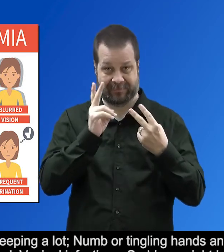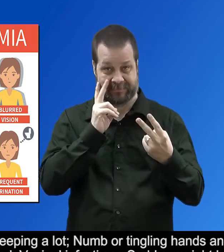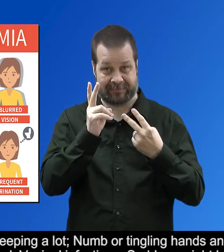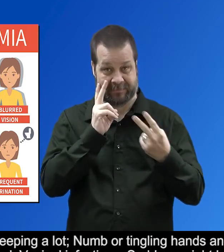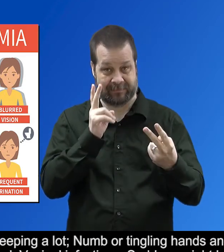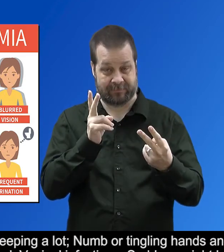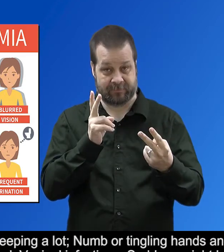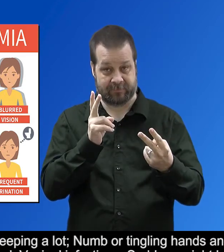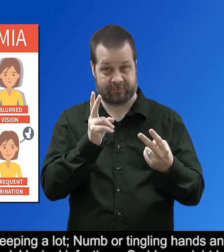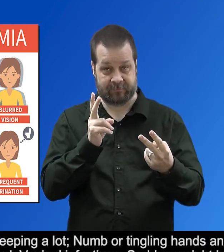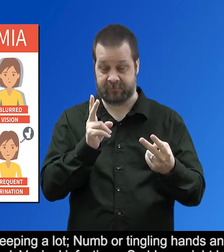blurry vision,